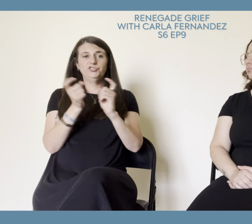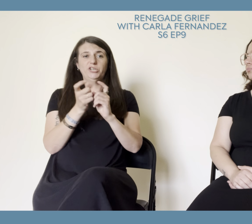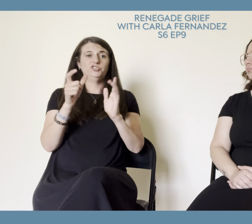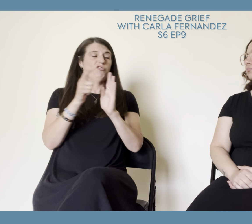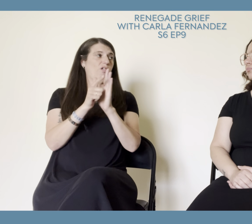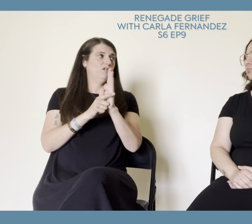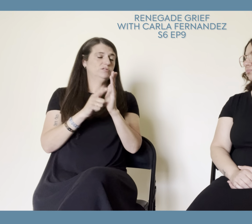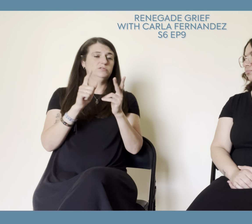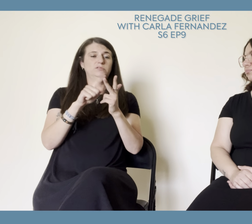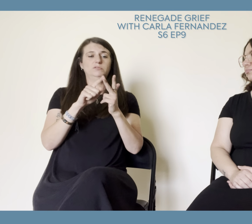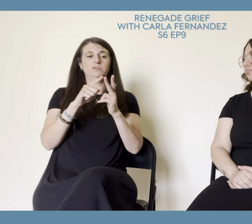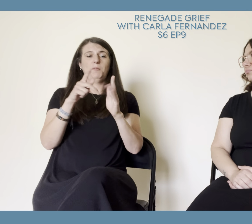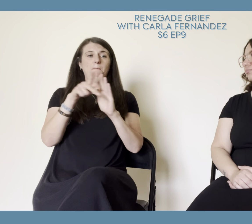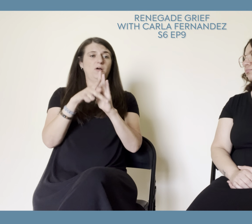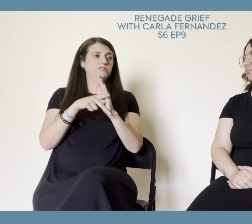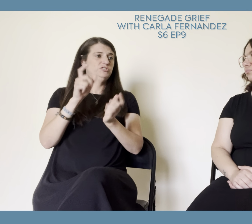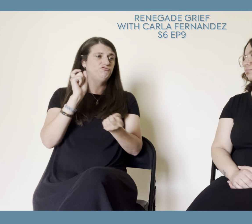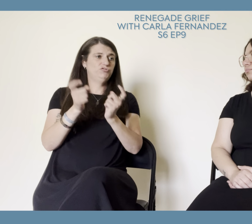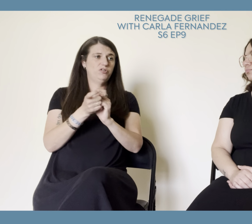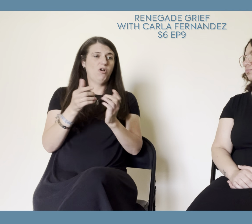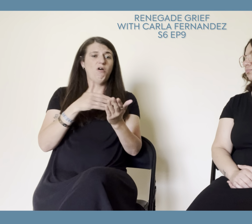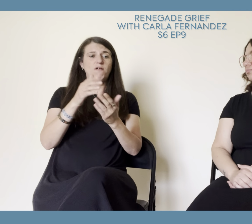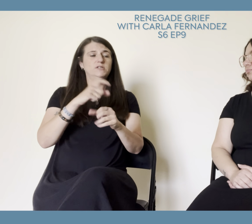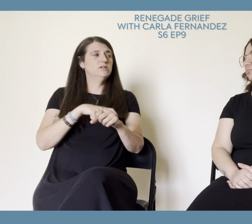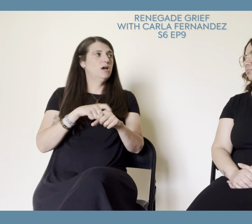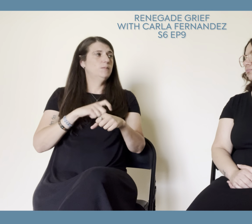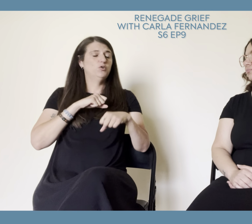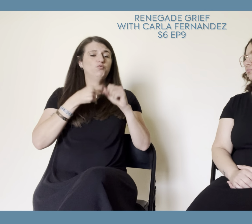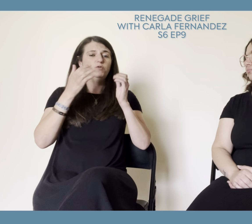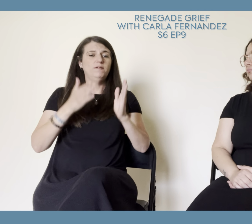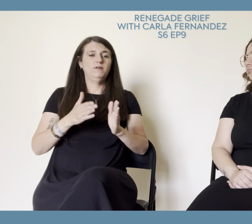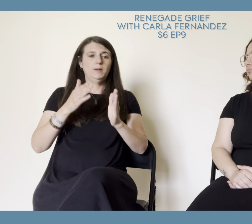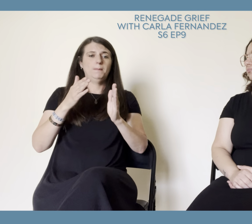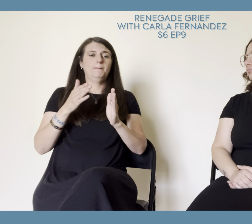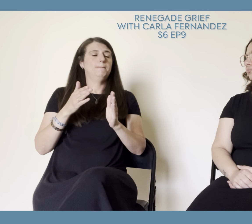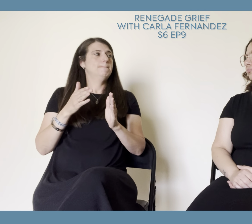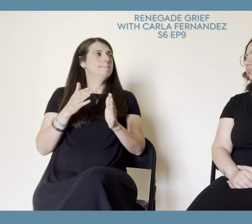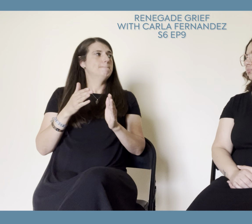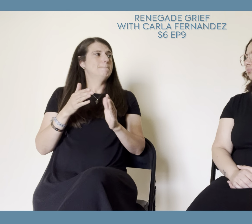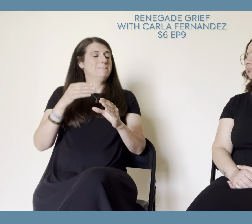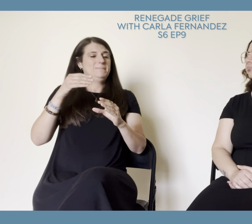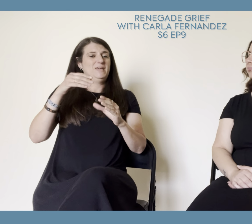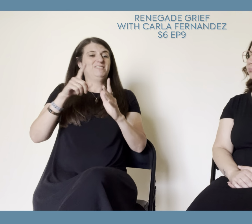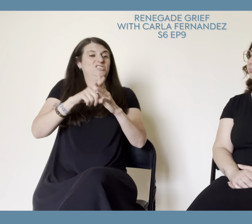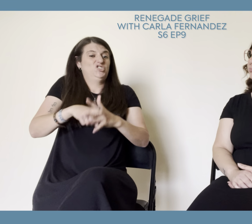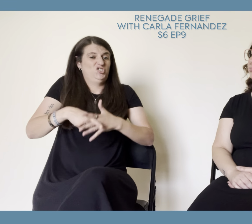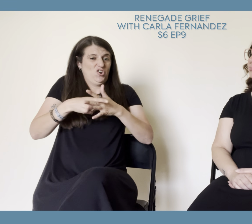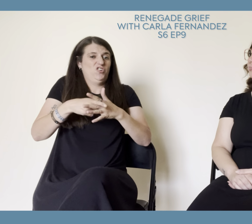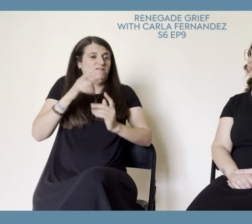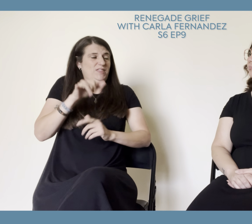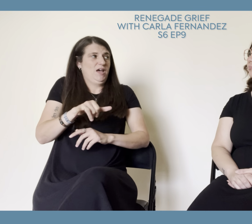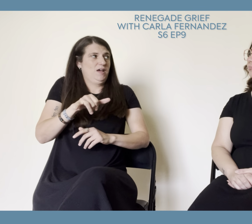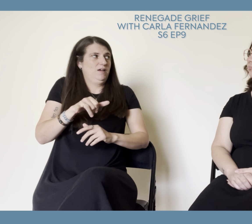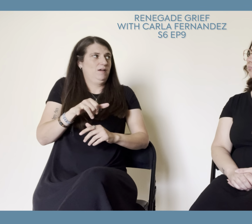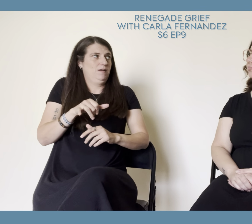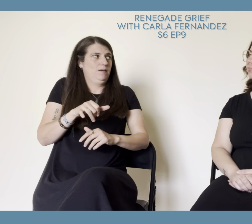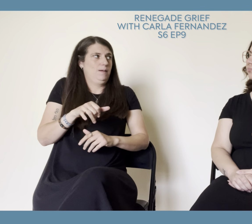changed policy, oftentimes there's a grieving person at the inception of it. We look at like Mothers Against Drunk